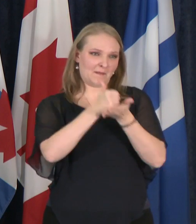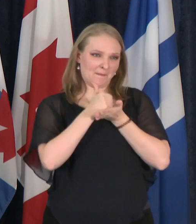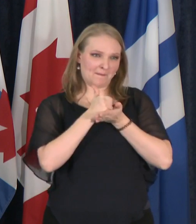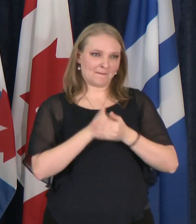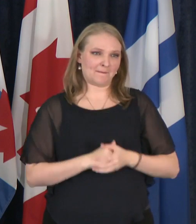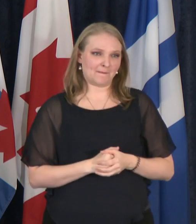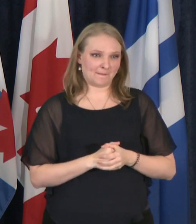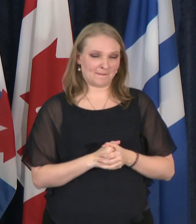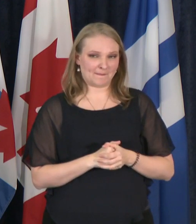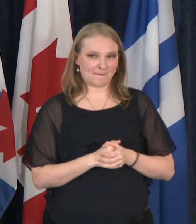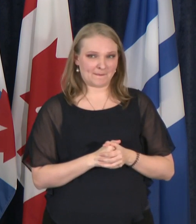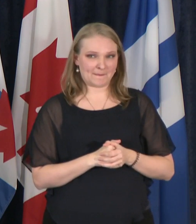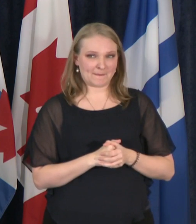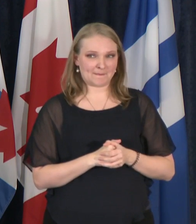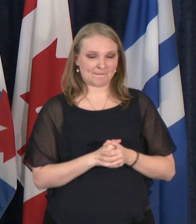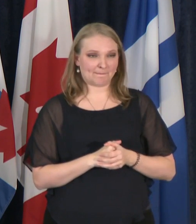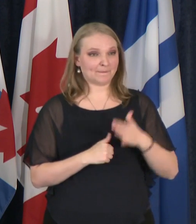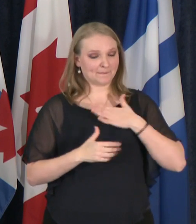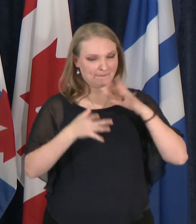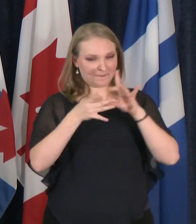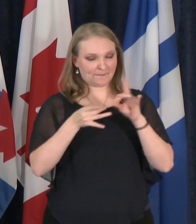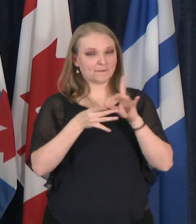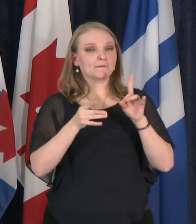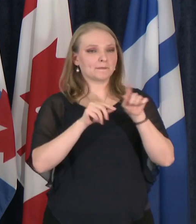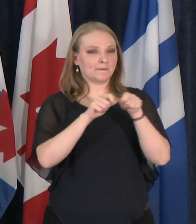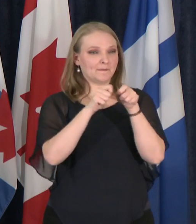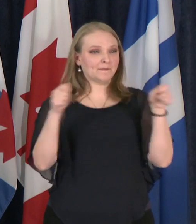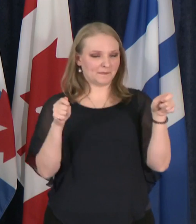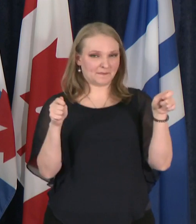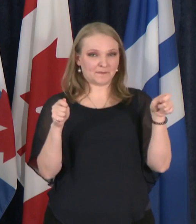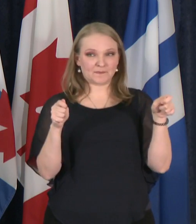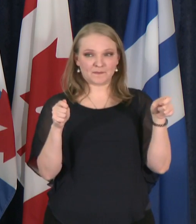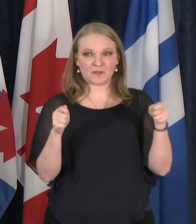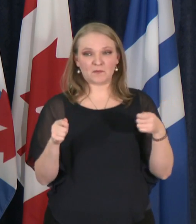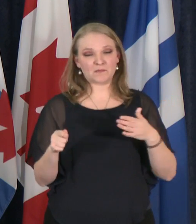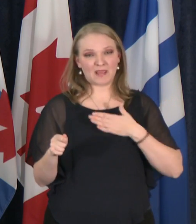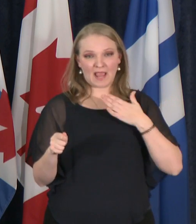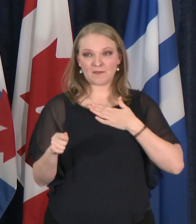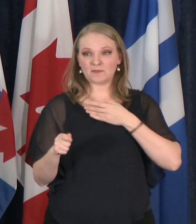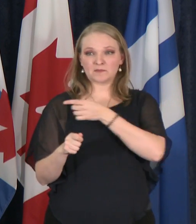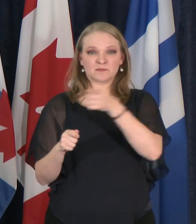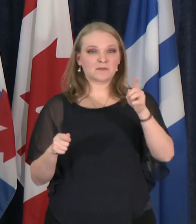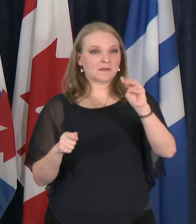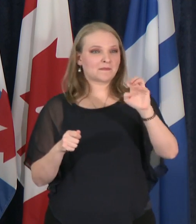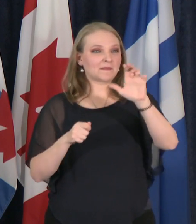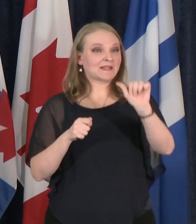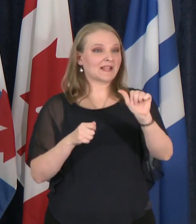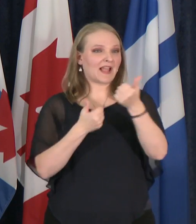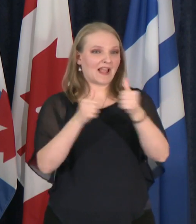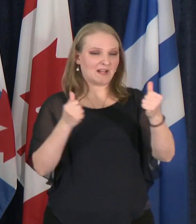So with that, I will wrap up my remarks, and we'll be happy to take any questions you may have.